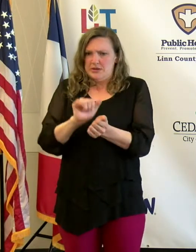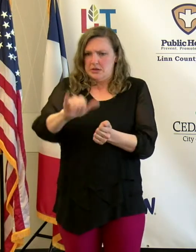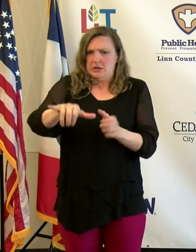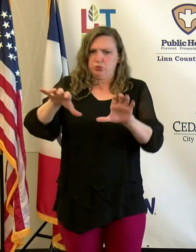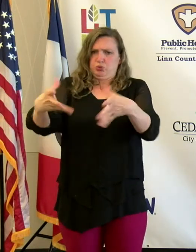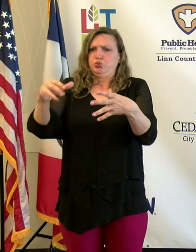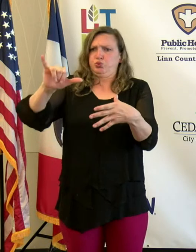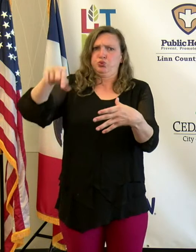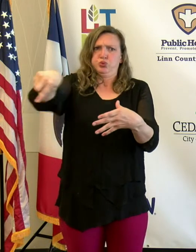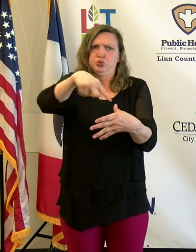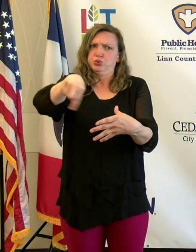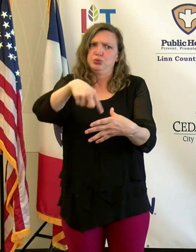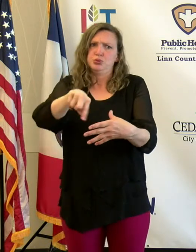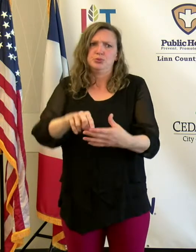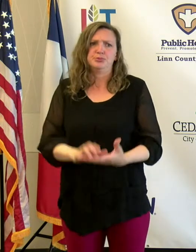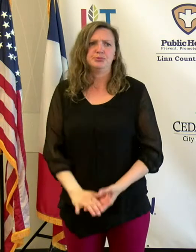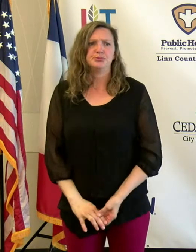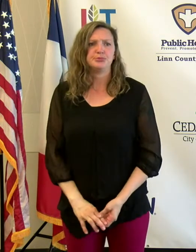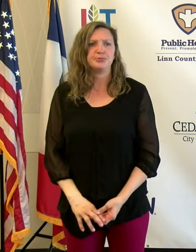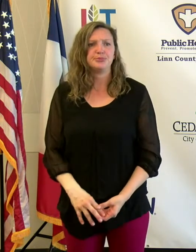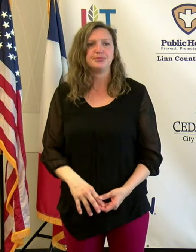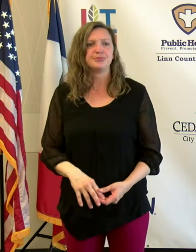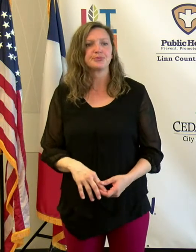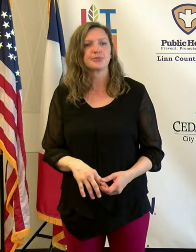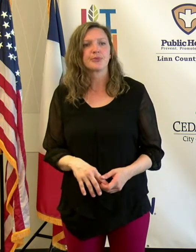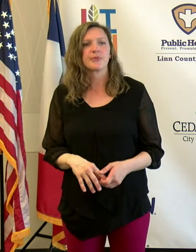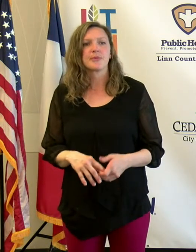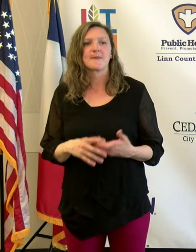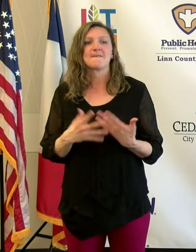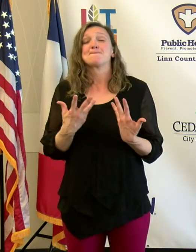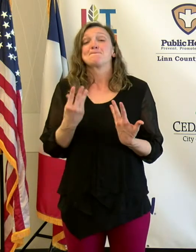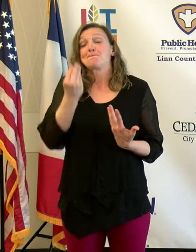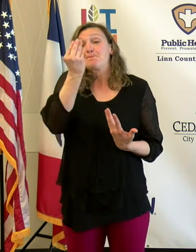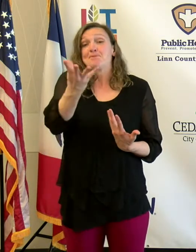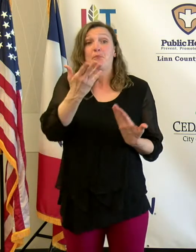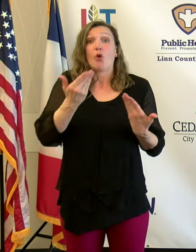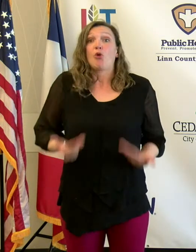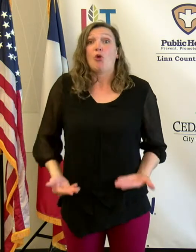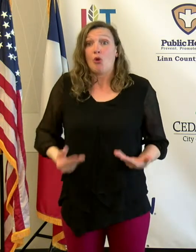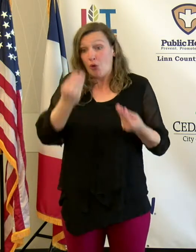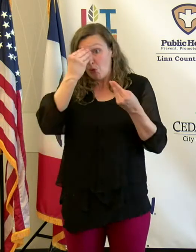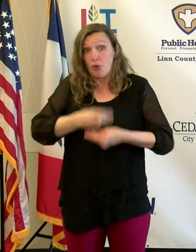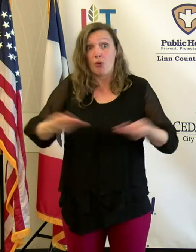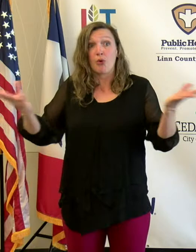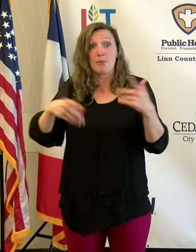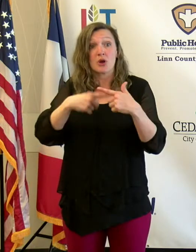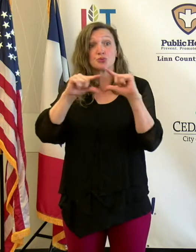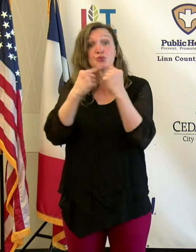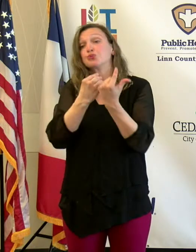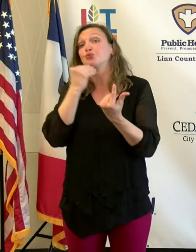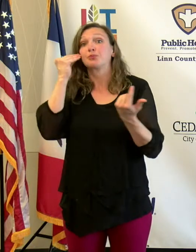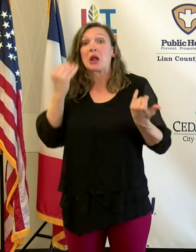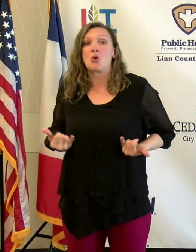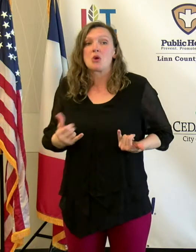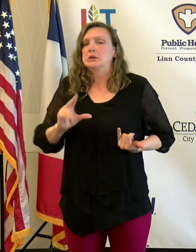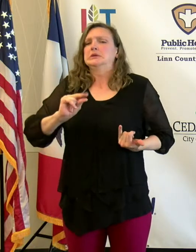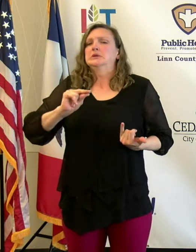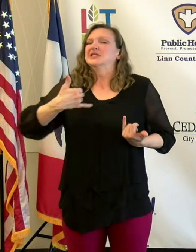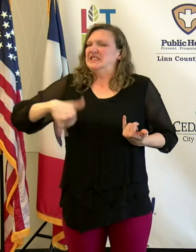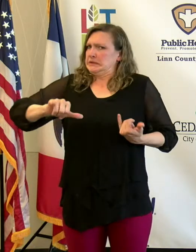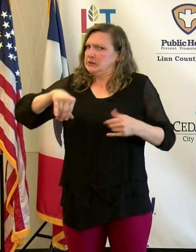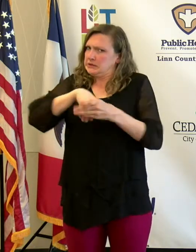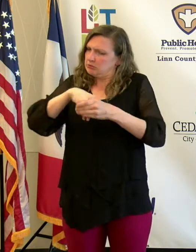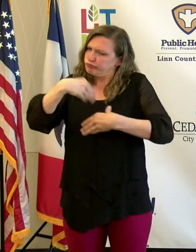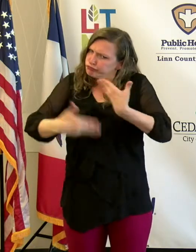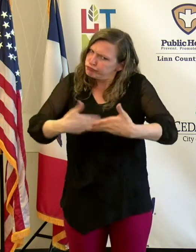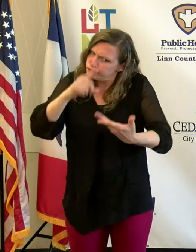the names of any organizations, as this is an ongoing investigation. Linn County Public Health will work with these